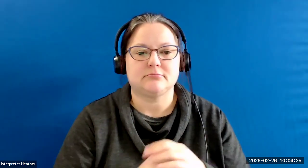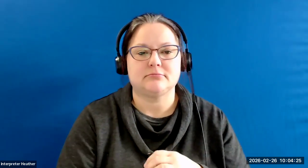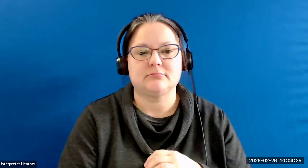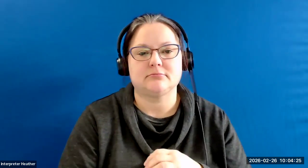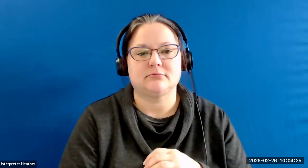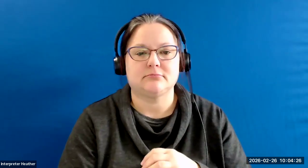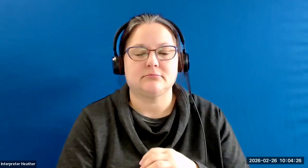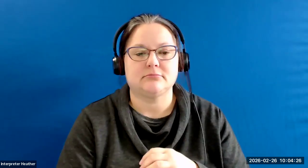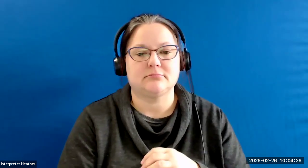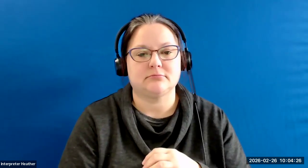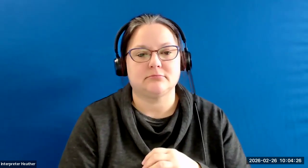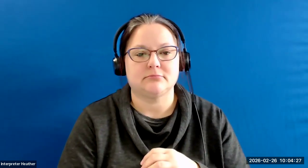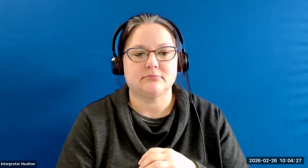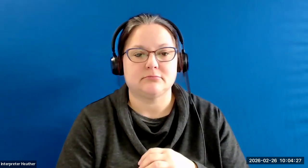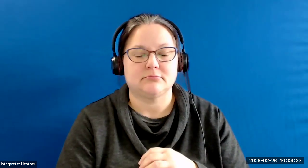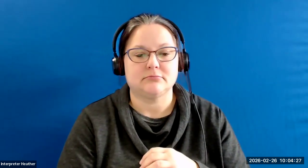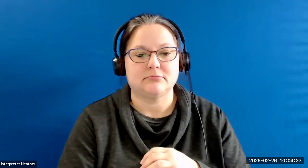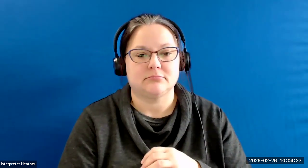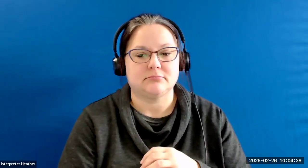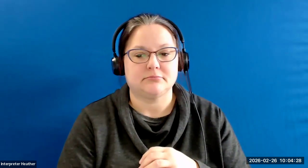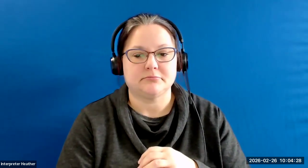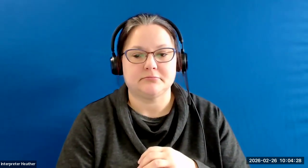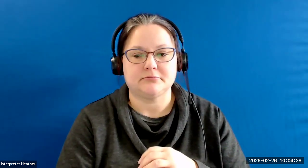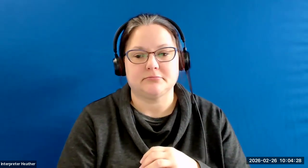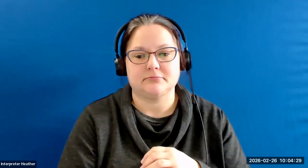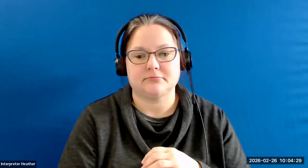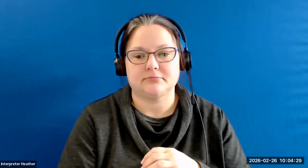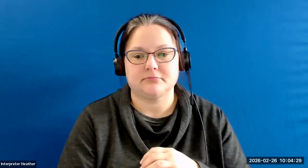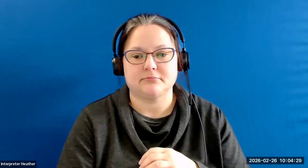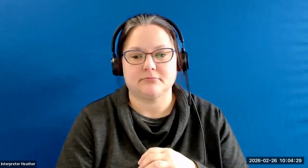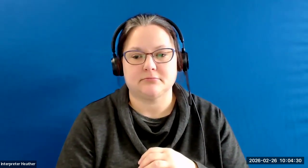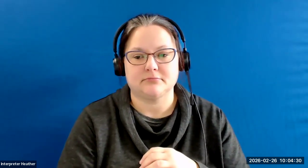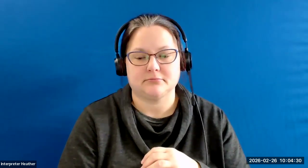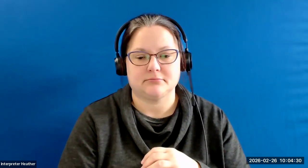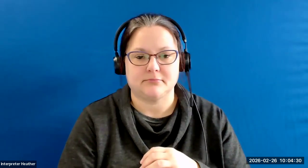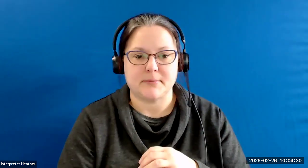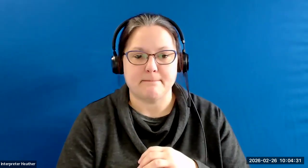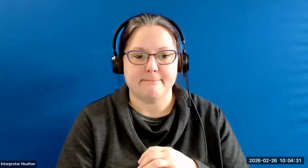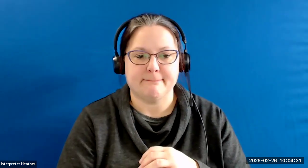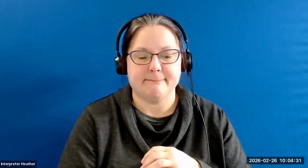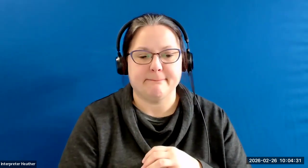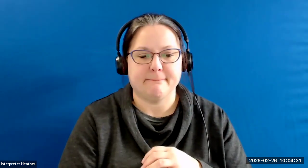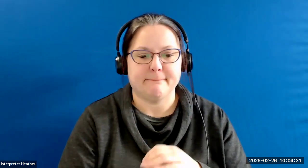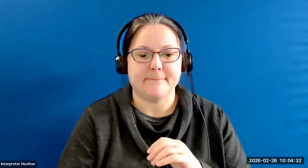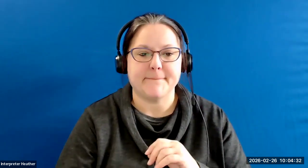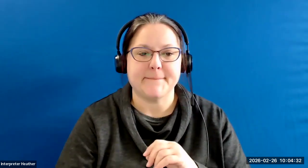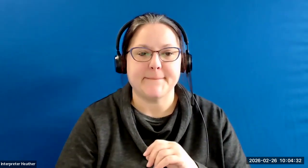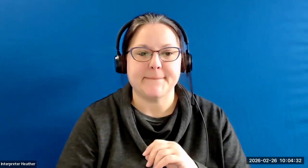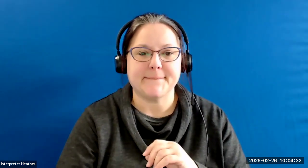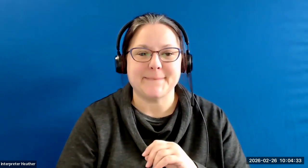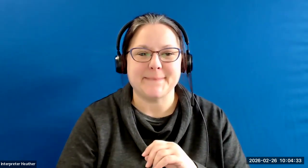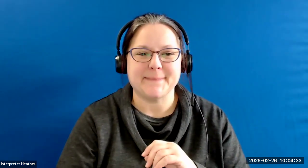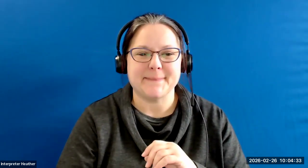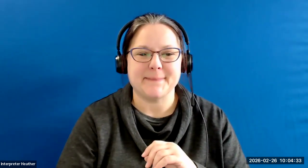You gotta be bad, you gotta be bold, you gotta be wiser. You gotta be hard.